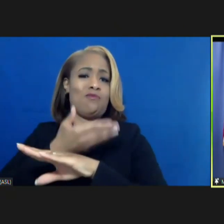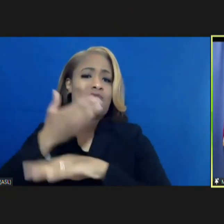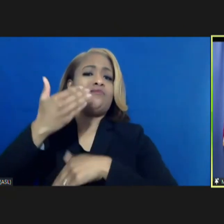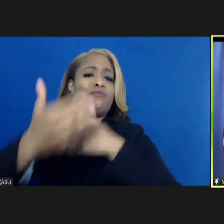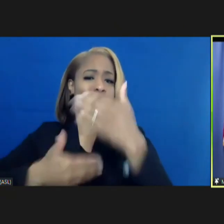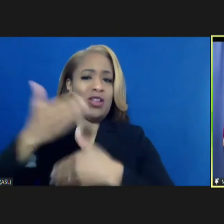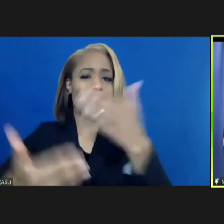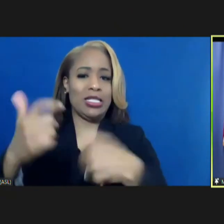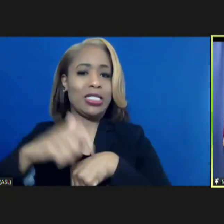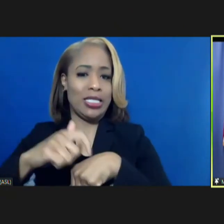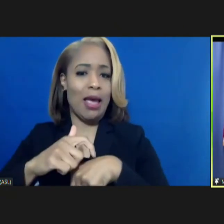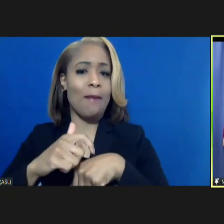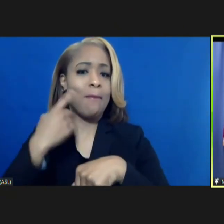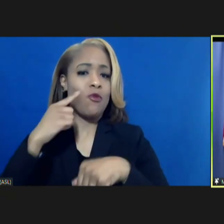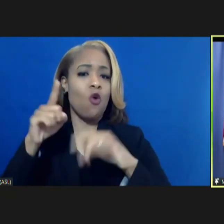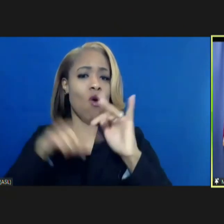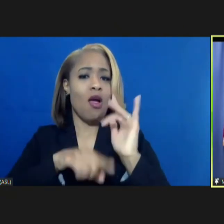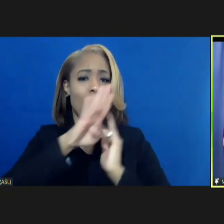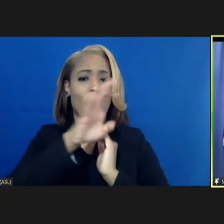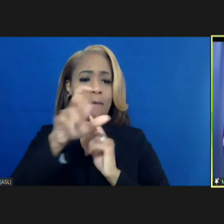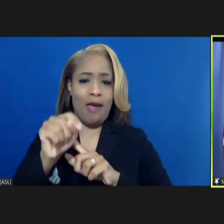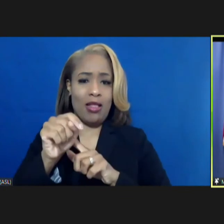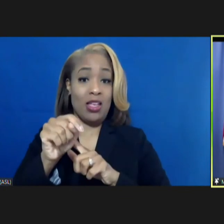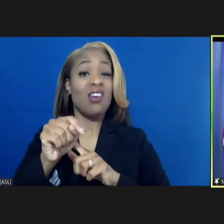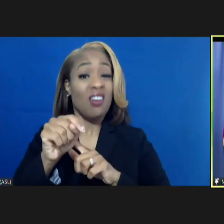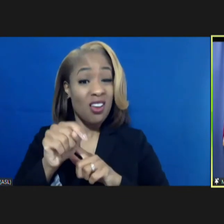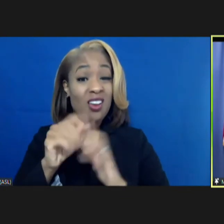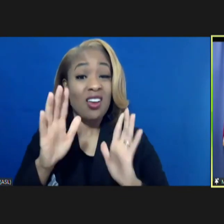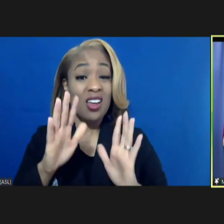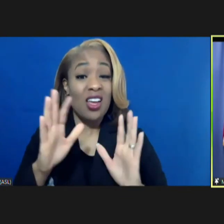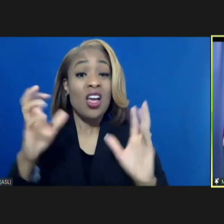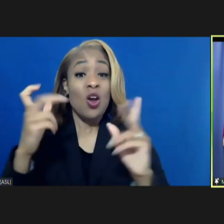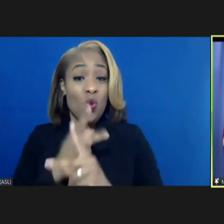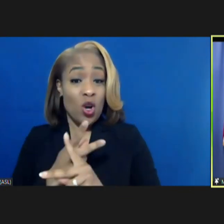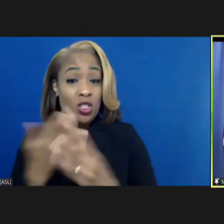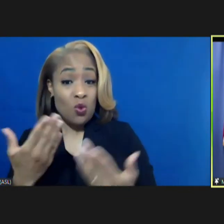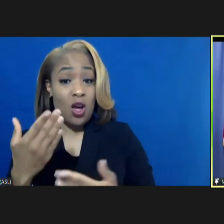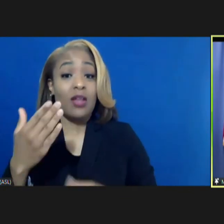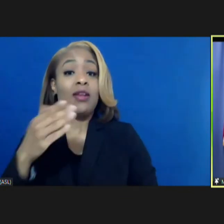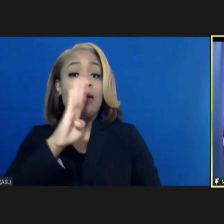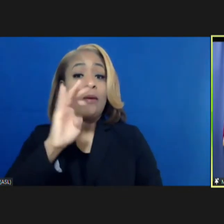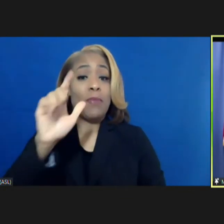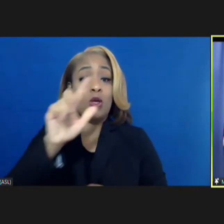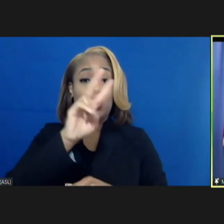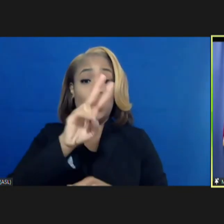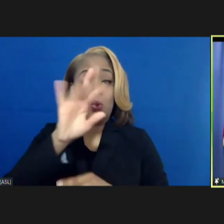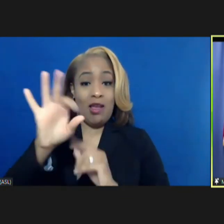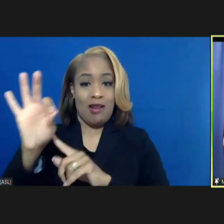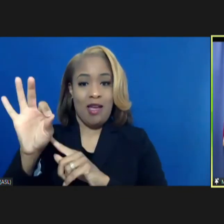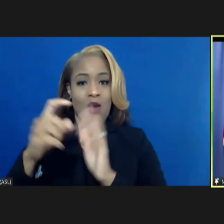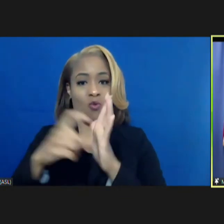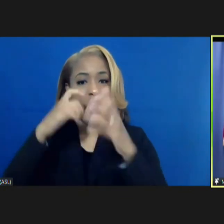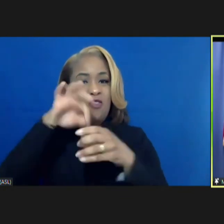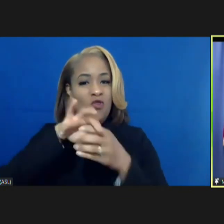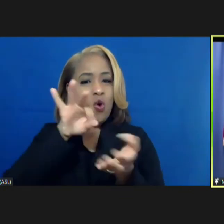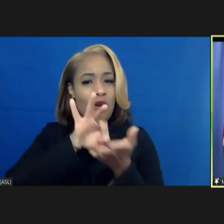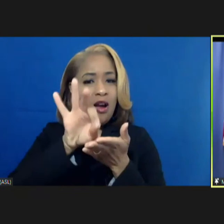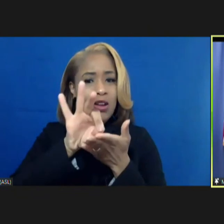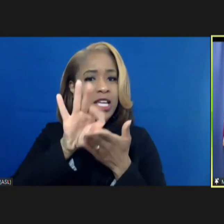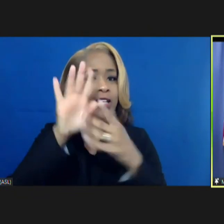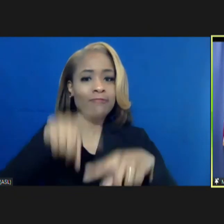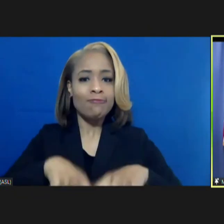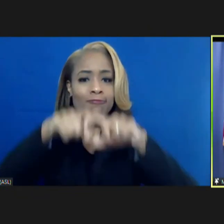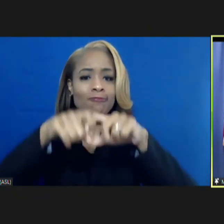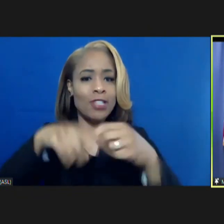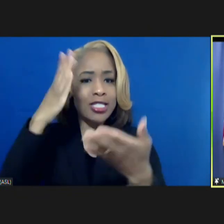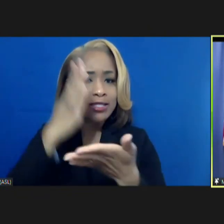more pre-processing time was needed. It gets worse. Senate Bill 299 would require vote counting to stop and